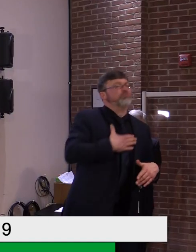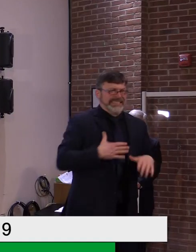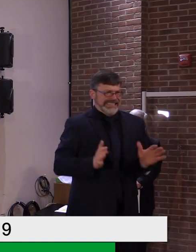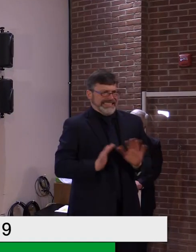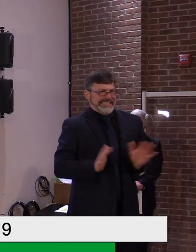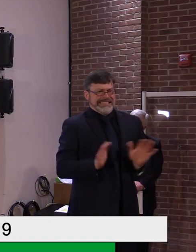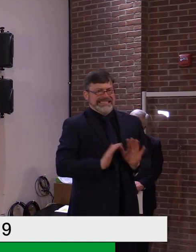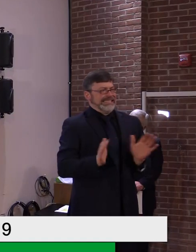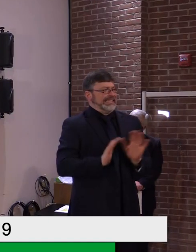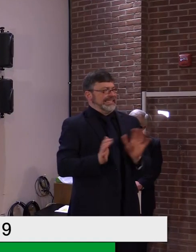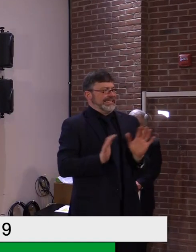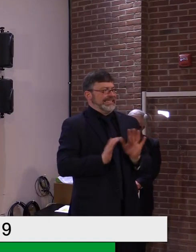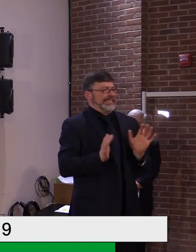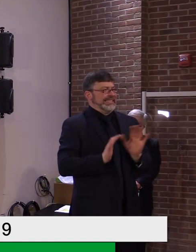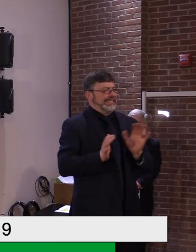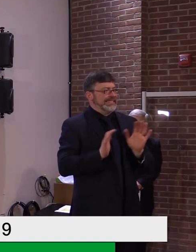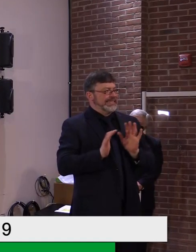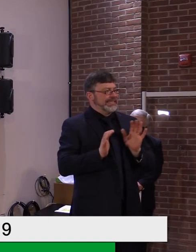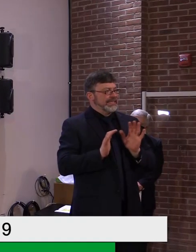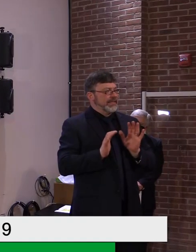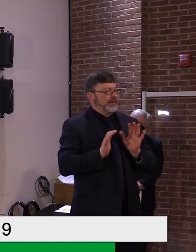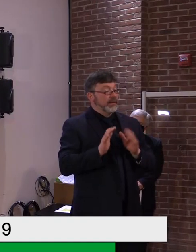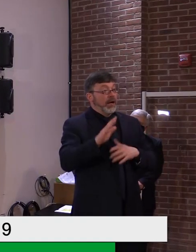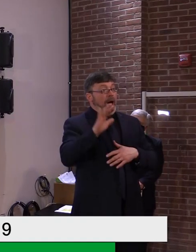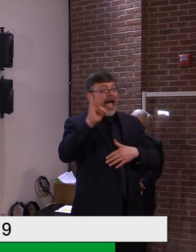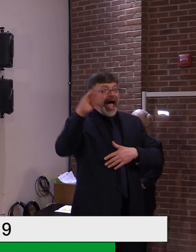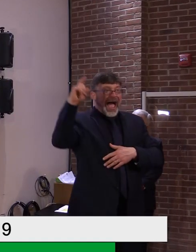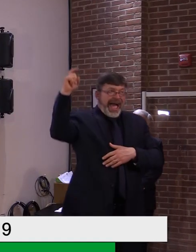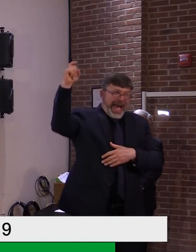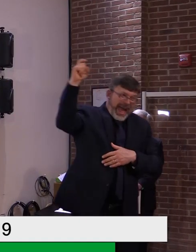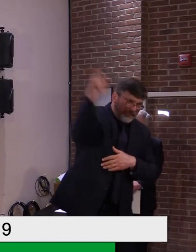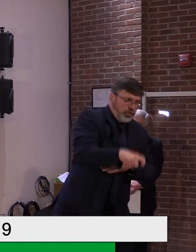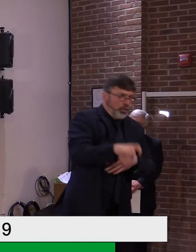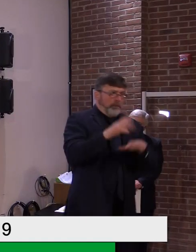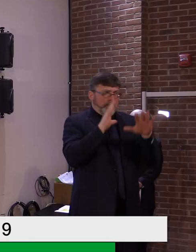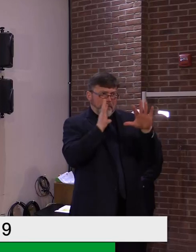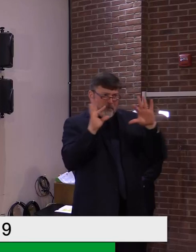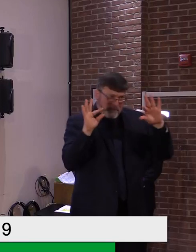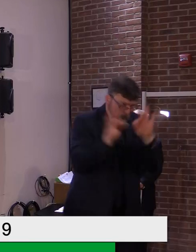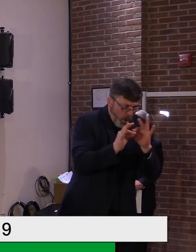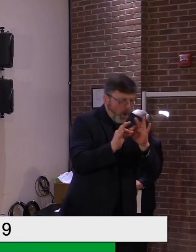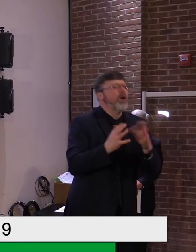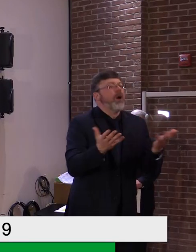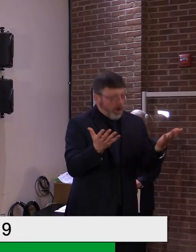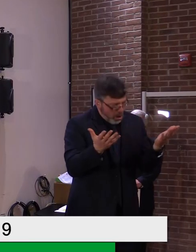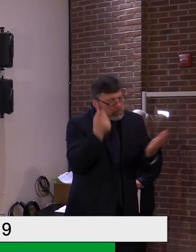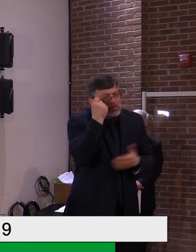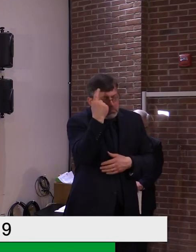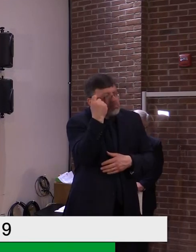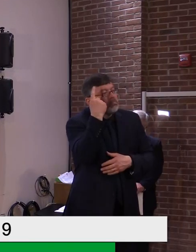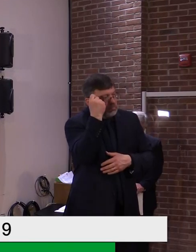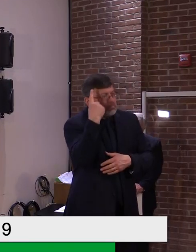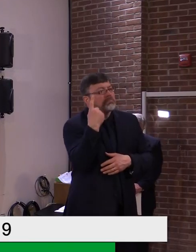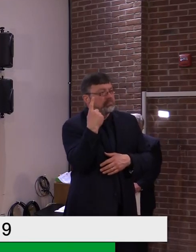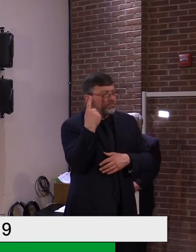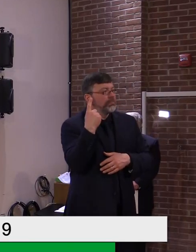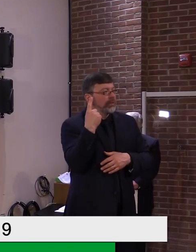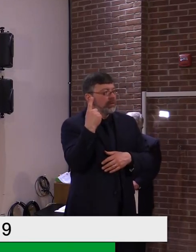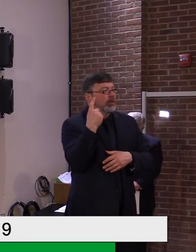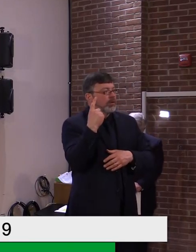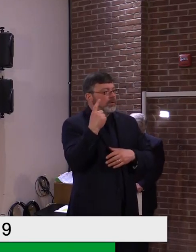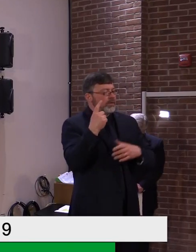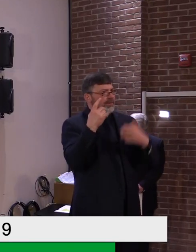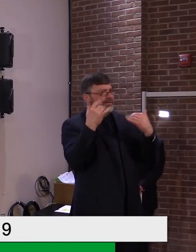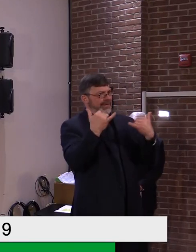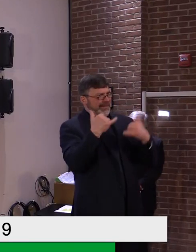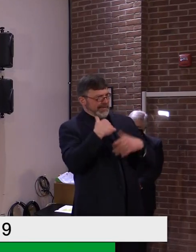you. So I think at this time of uncertainty where variants and increases in counts and things are happening